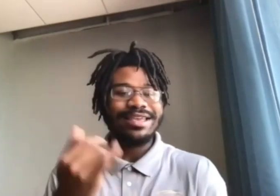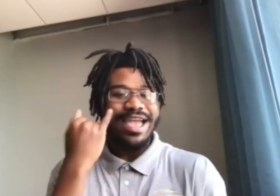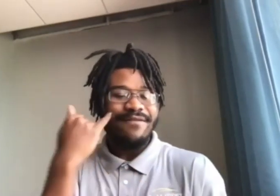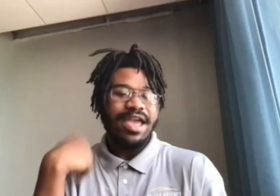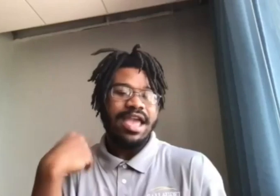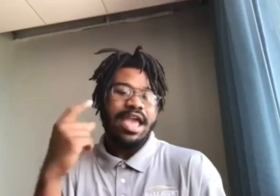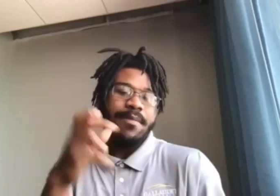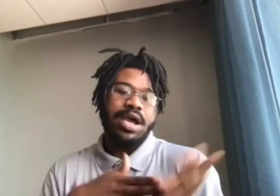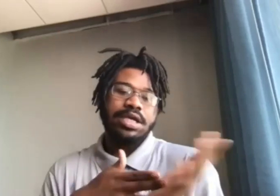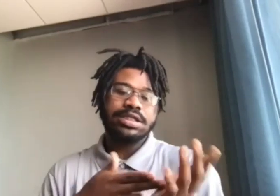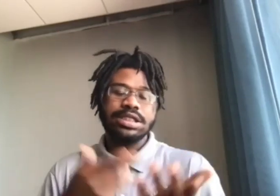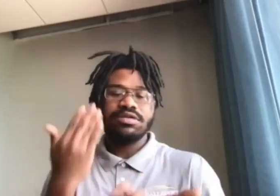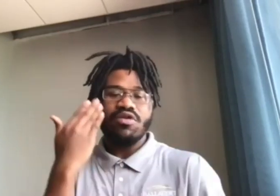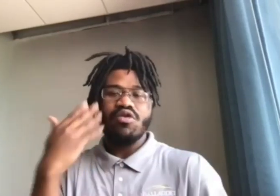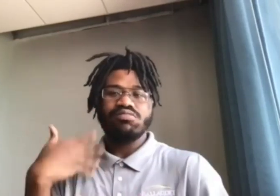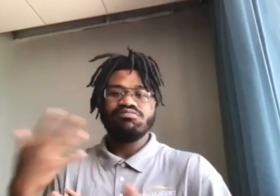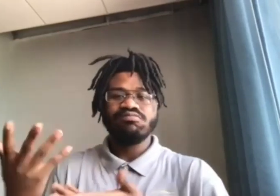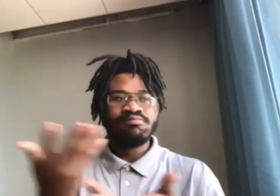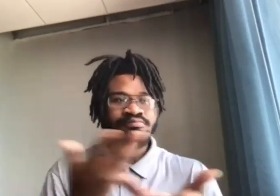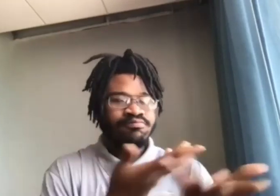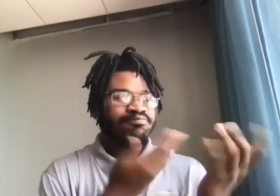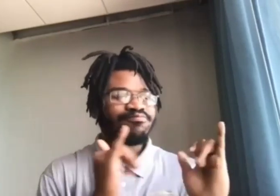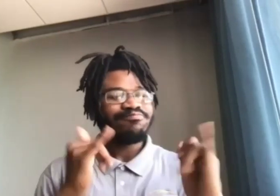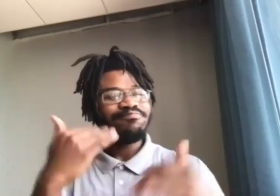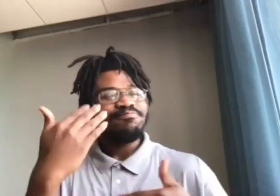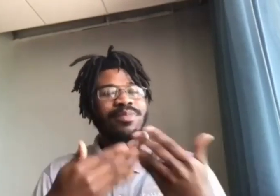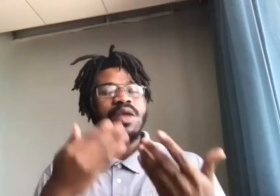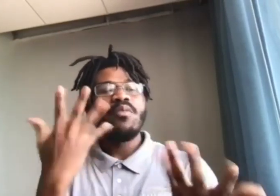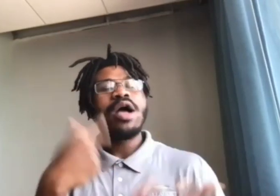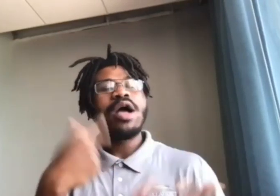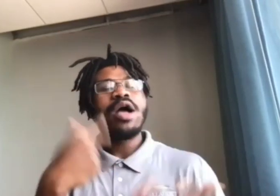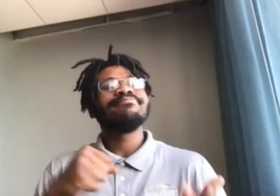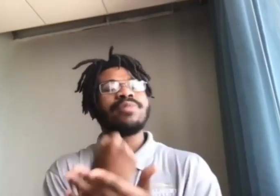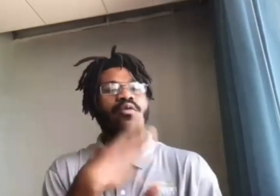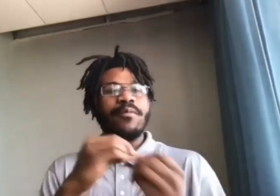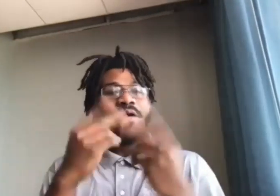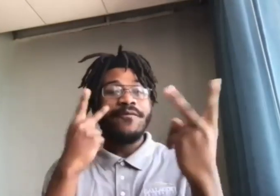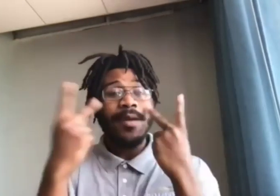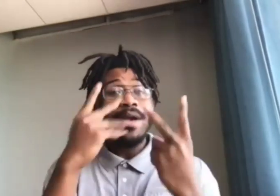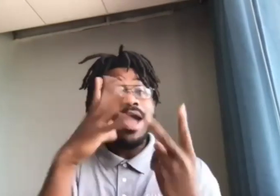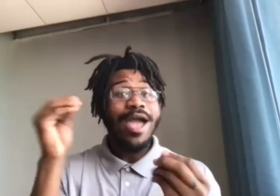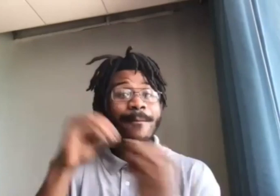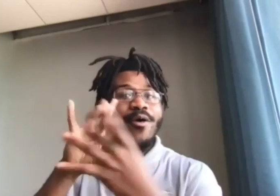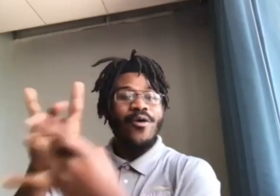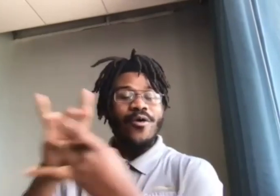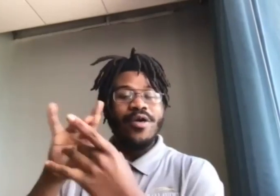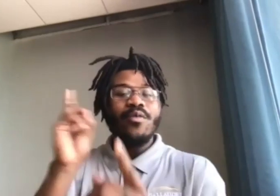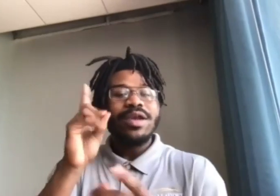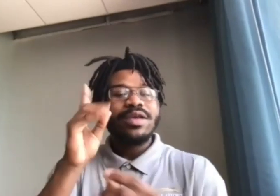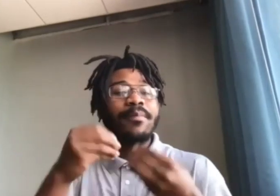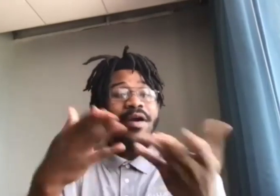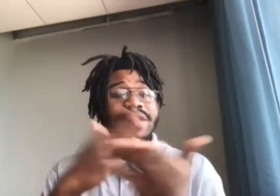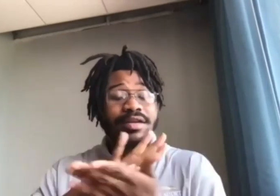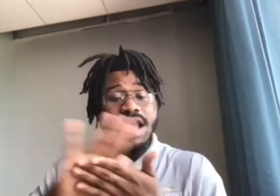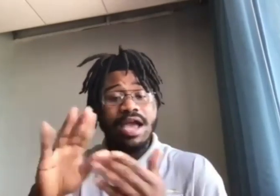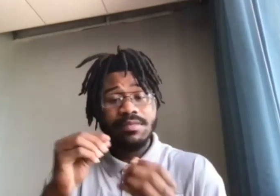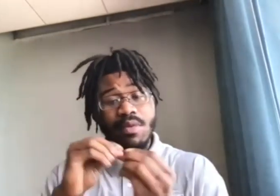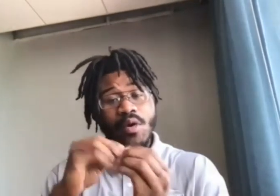Black deaf. And to be honest, seeing these Black deaf teachers and having them be more